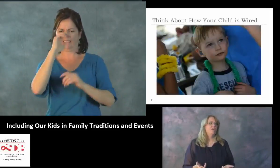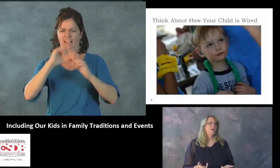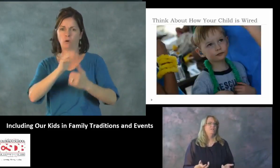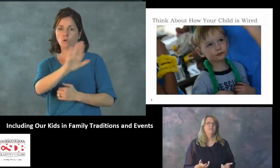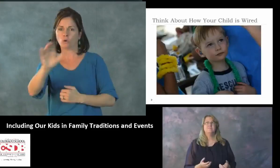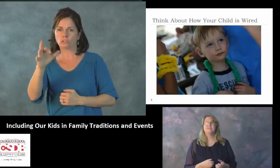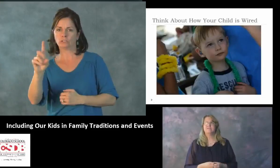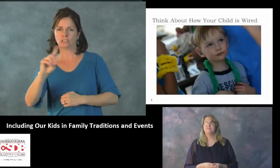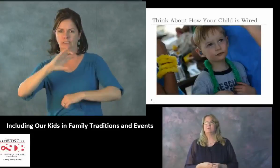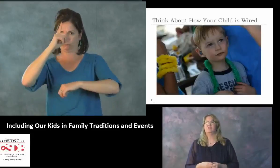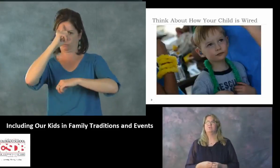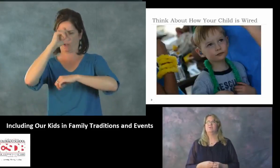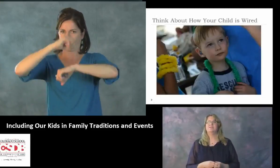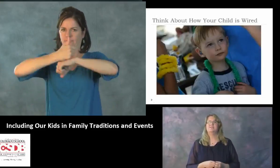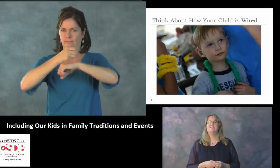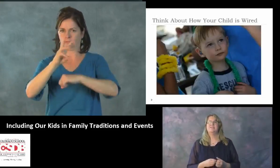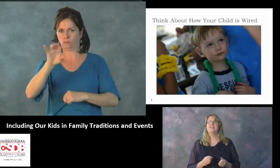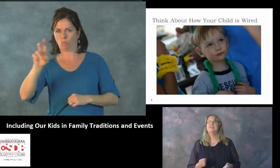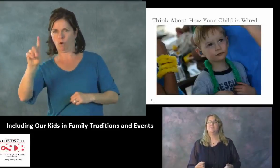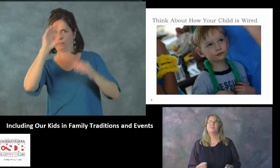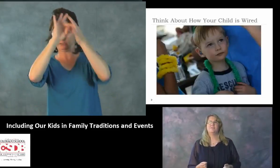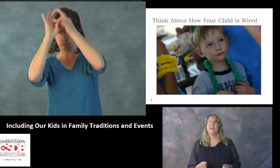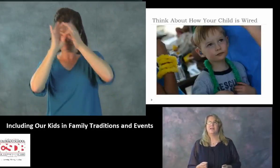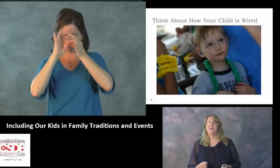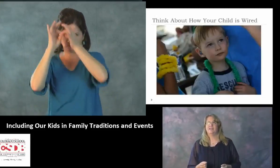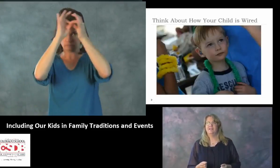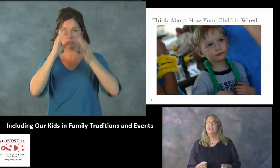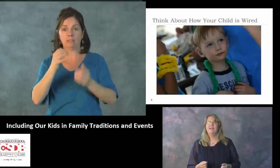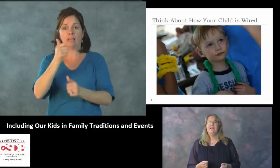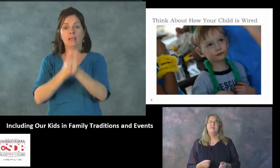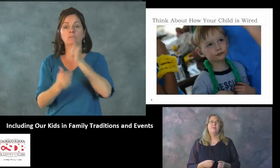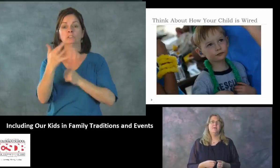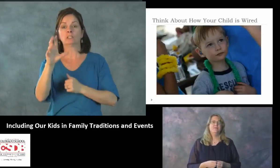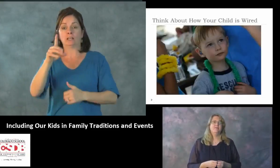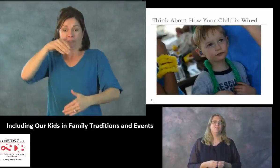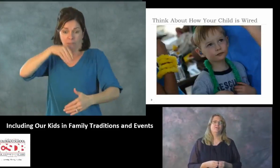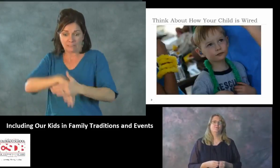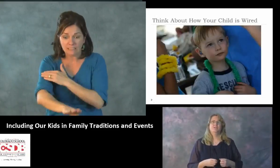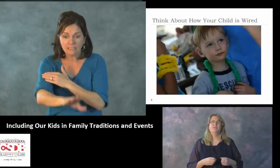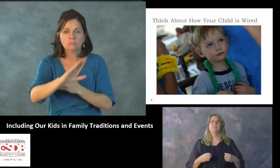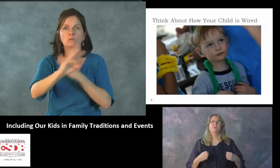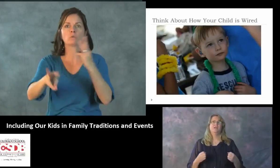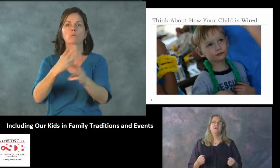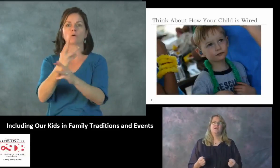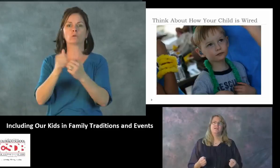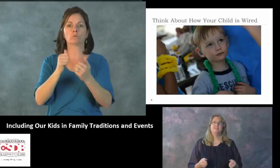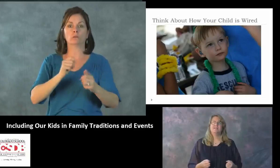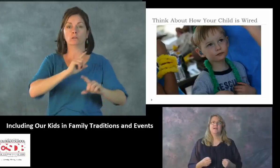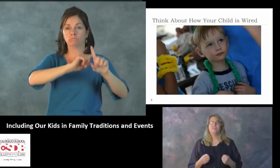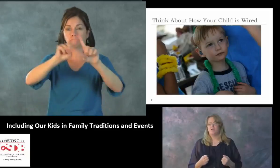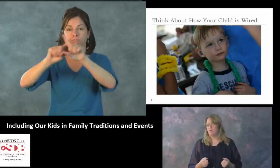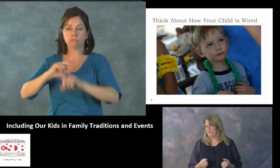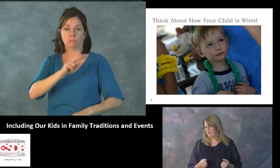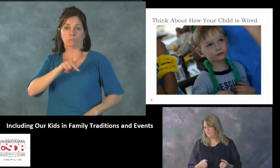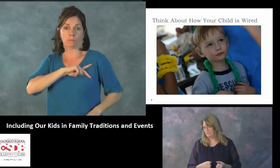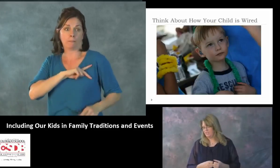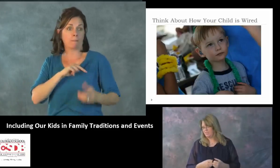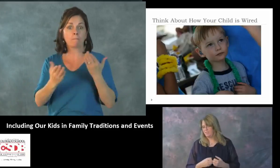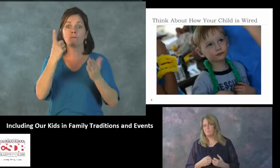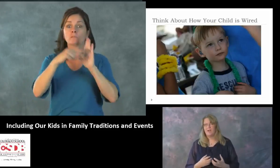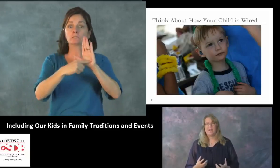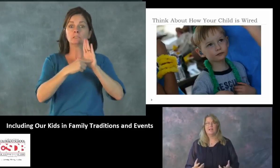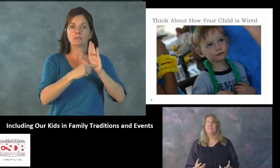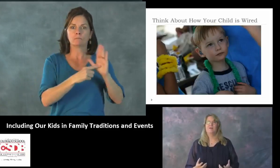Every child comes into the world with a distinct personality. Maybe they're really gregarious and outgoing and